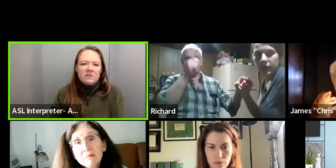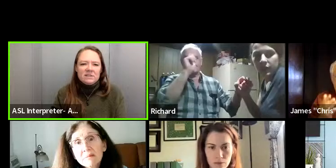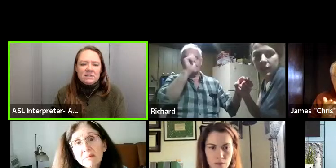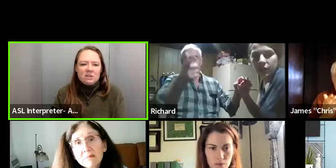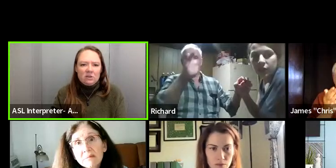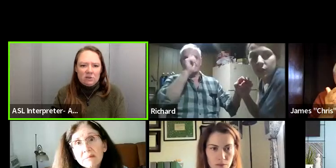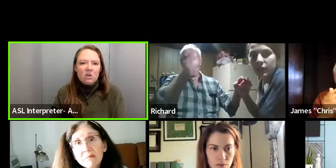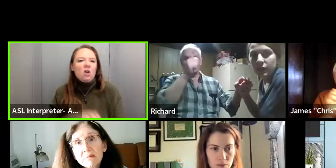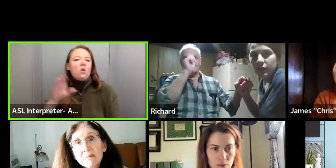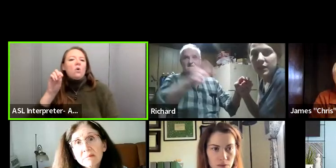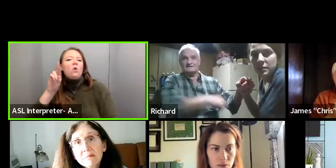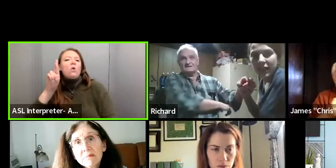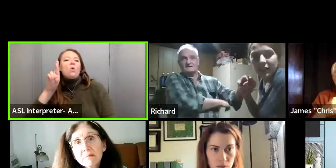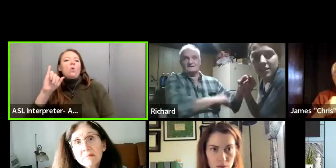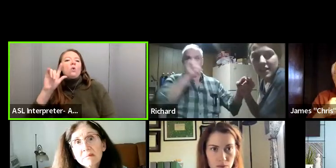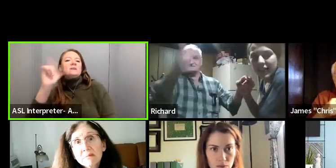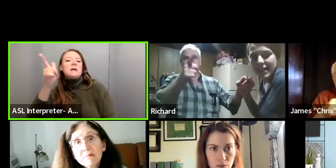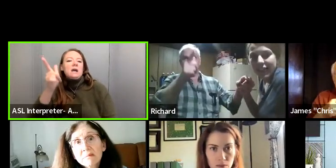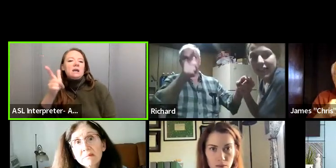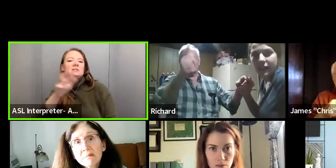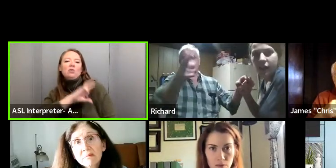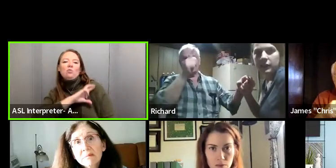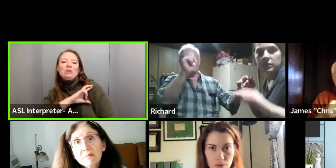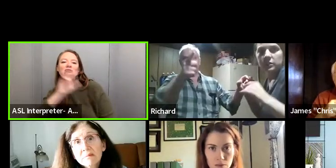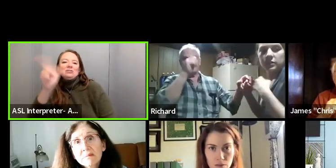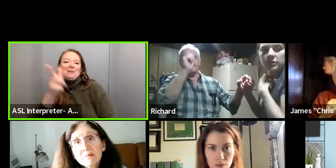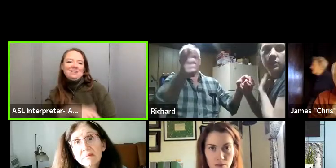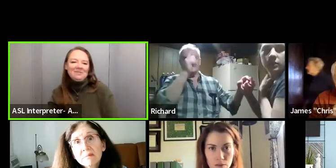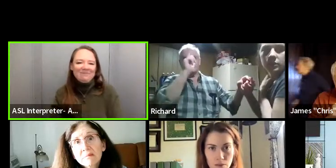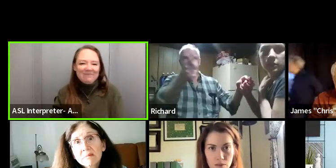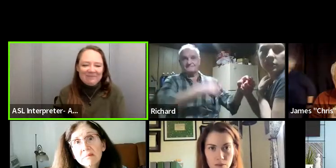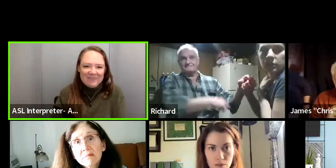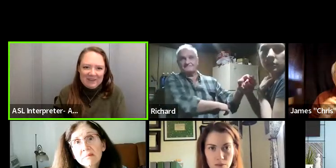I second. Rich McGann also said I Good. second.